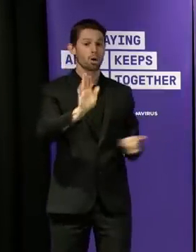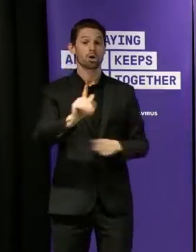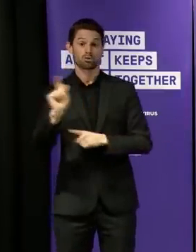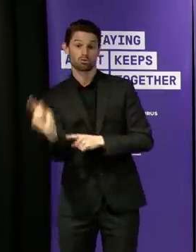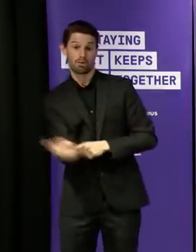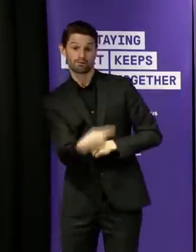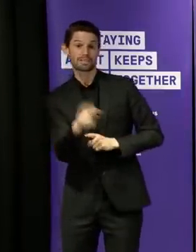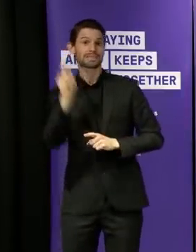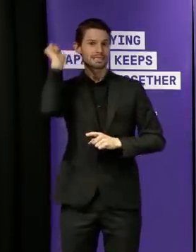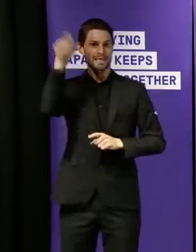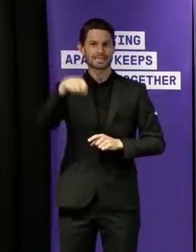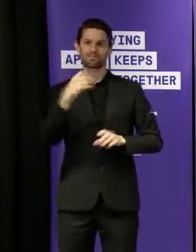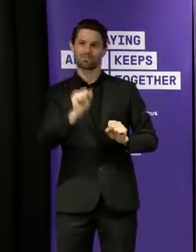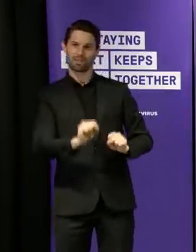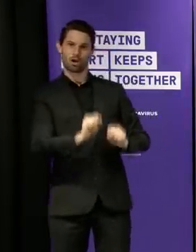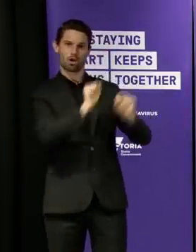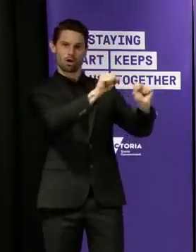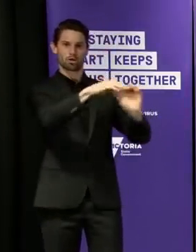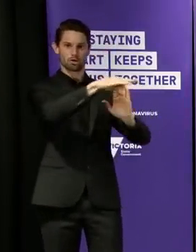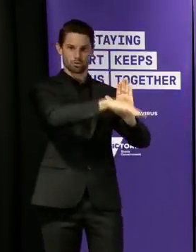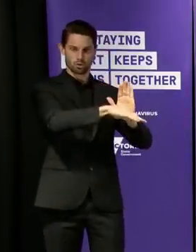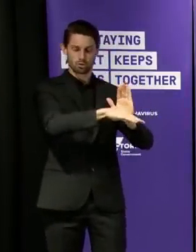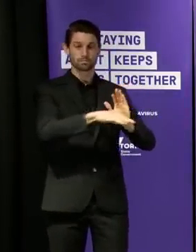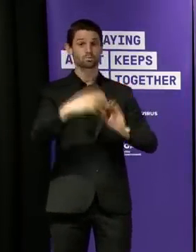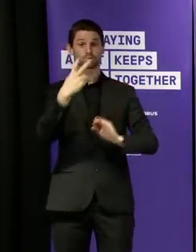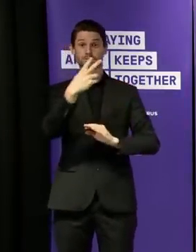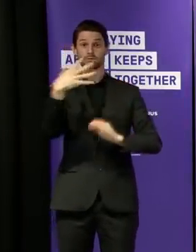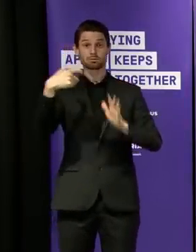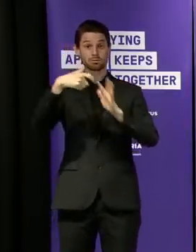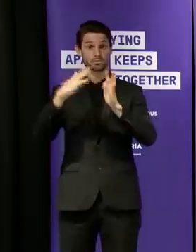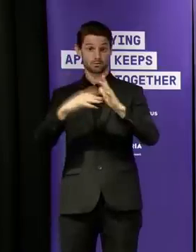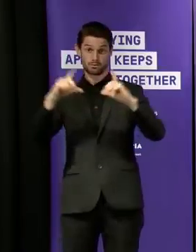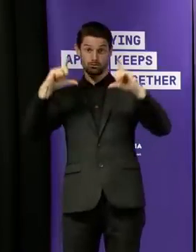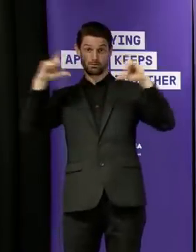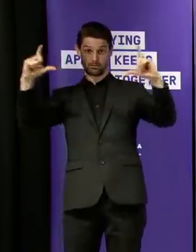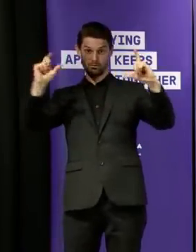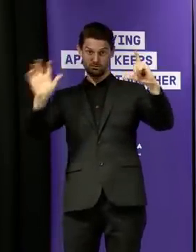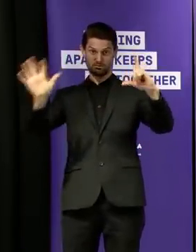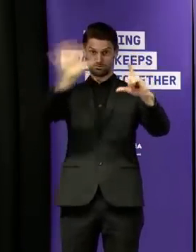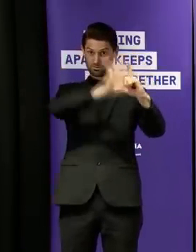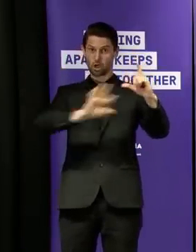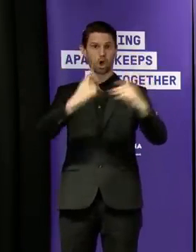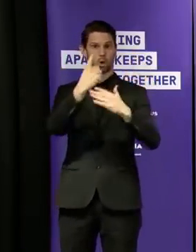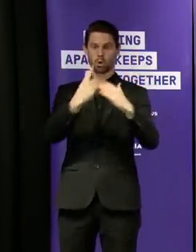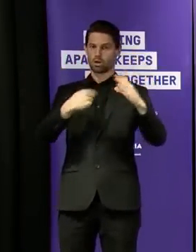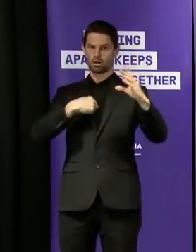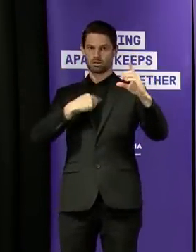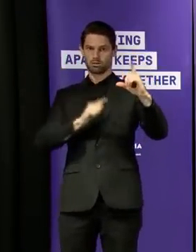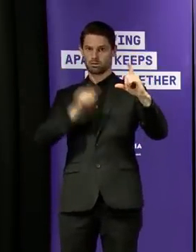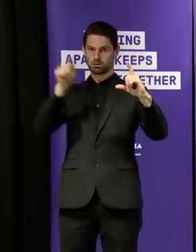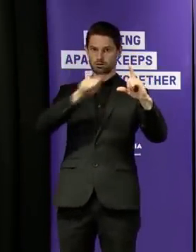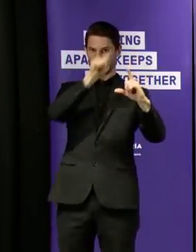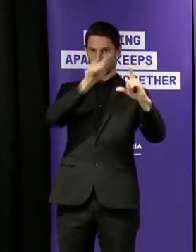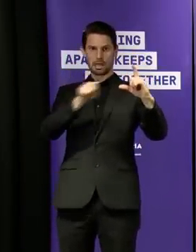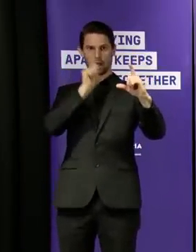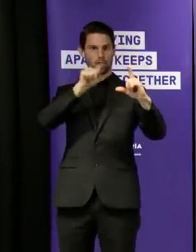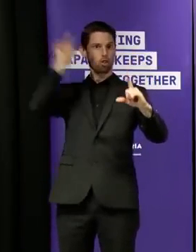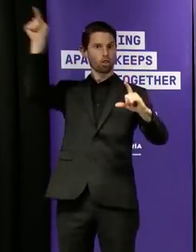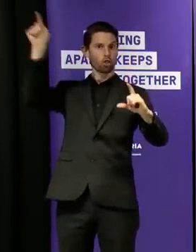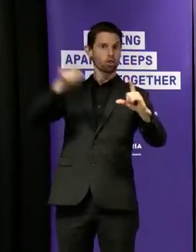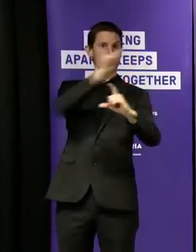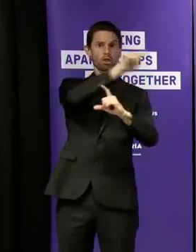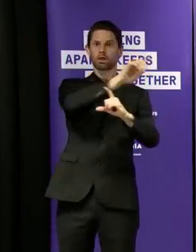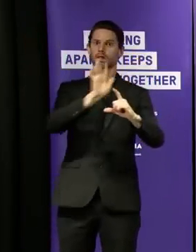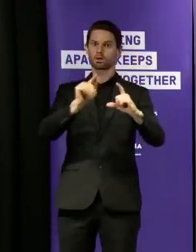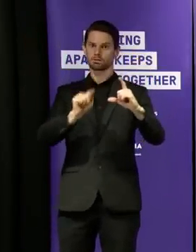tennis. The 25Ks basically is in place. People need to be from